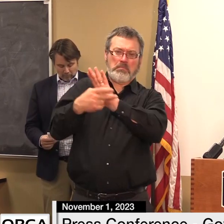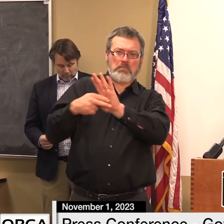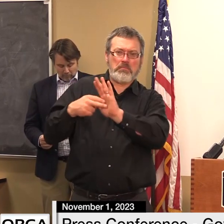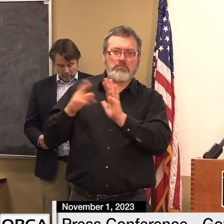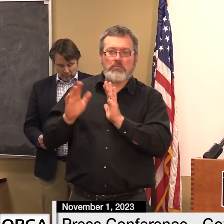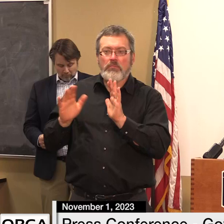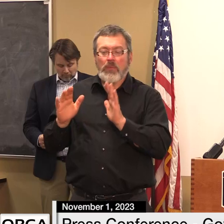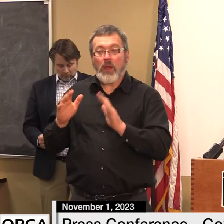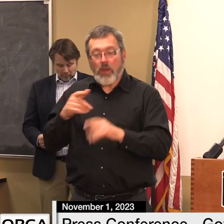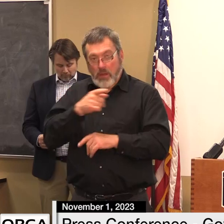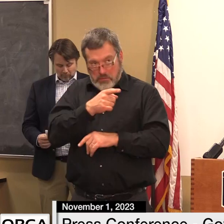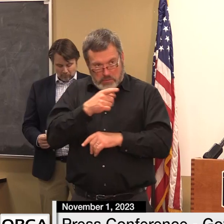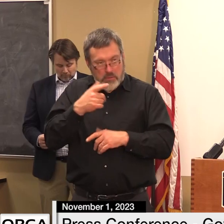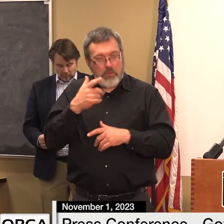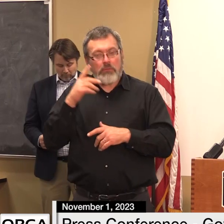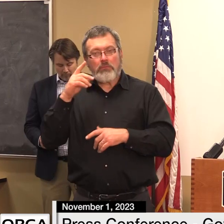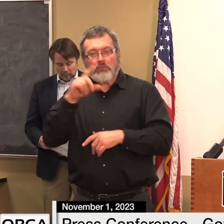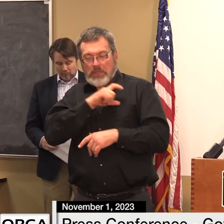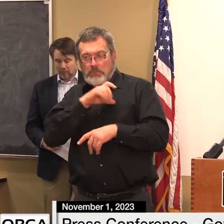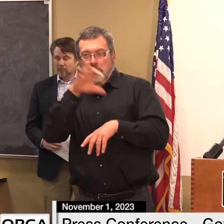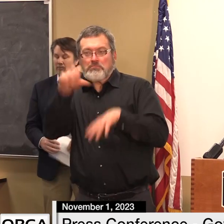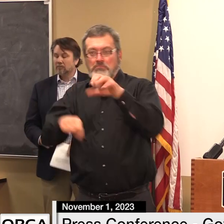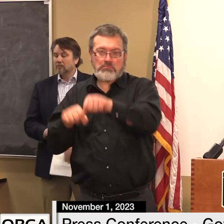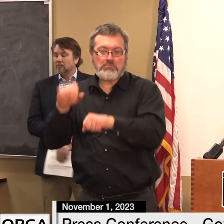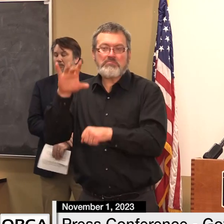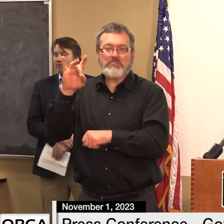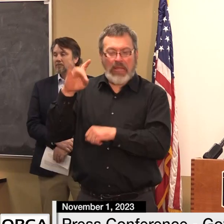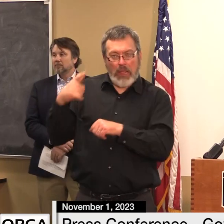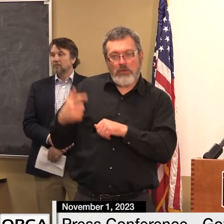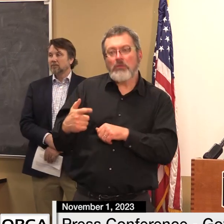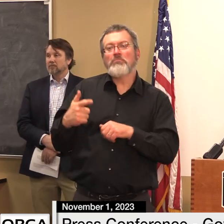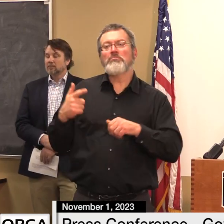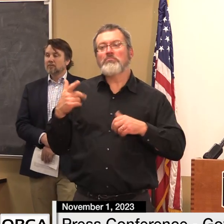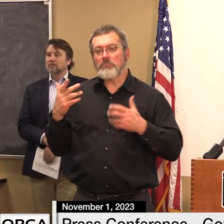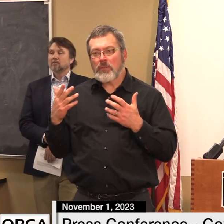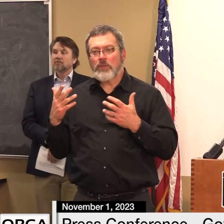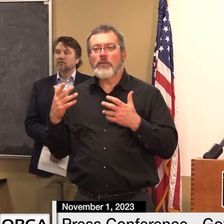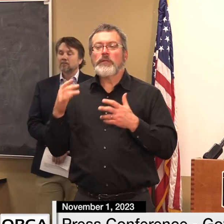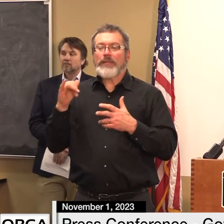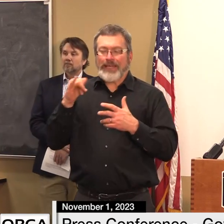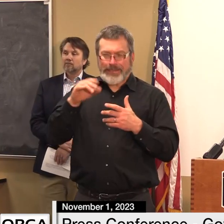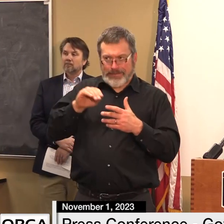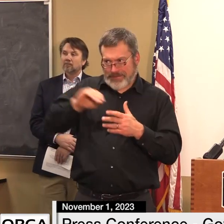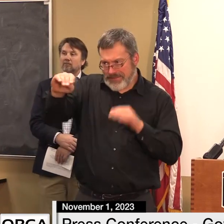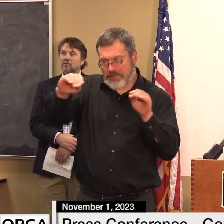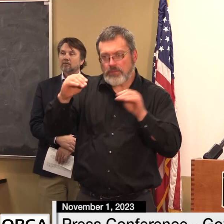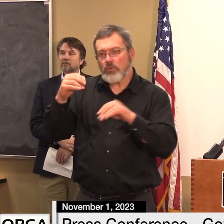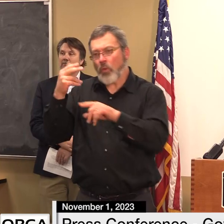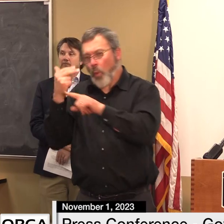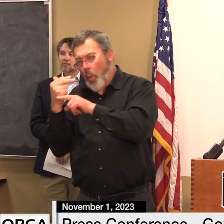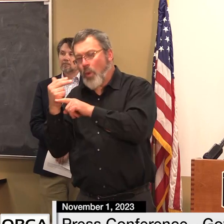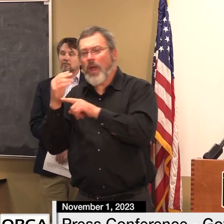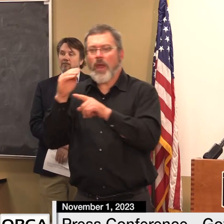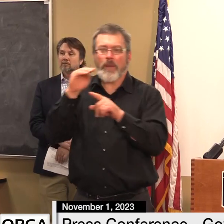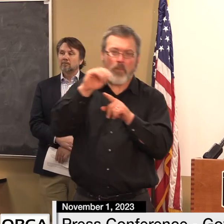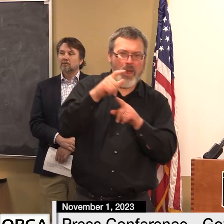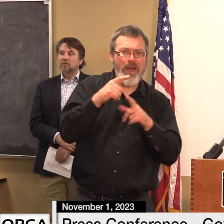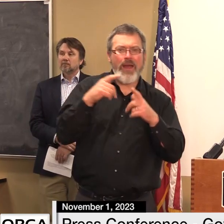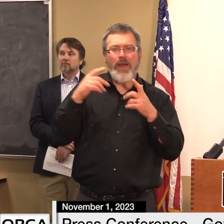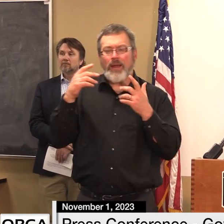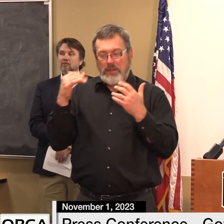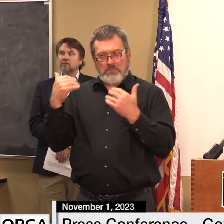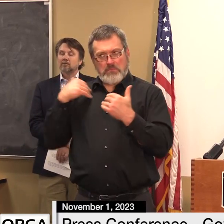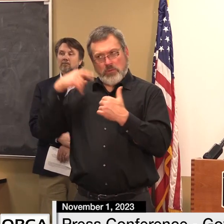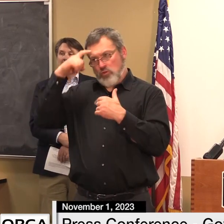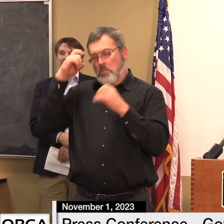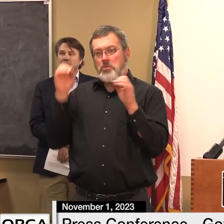made of Vermont's houseless population in the last year with the Hotel Moto program being changed up over the summer? I guess, how concerning was